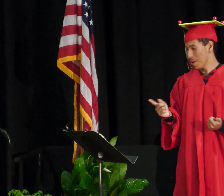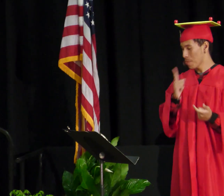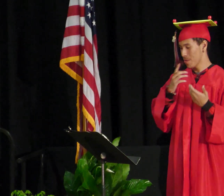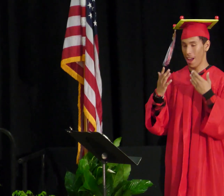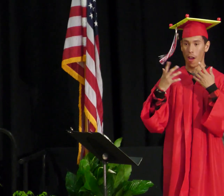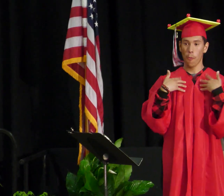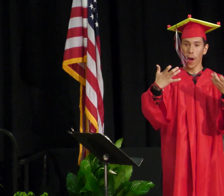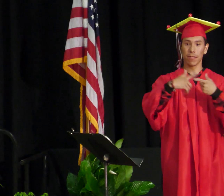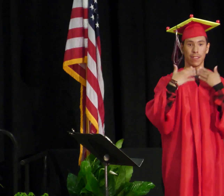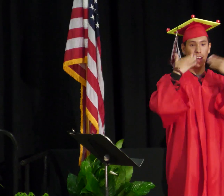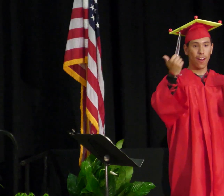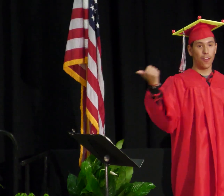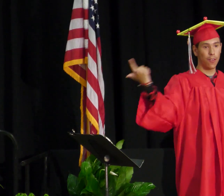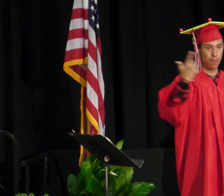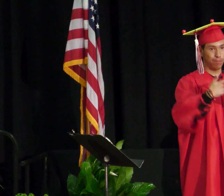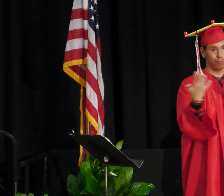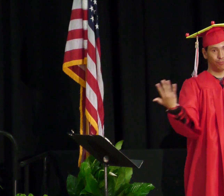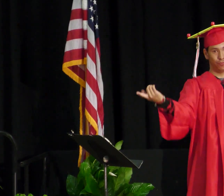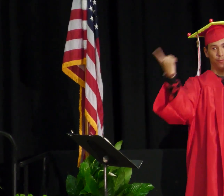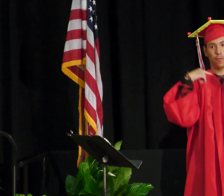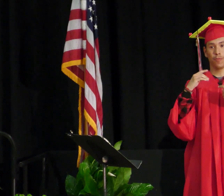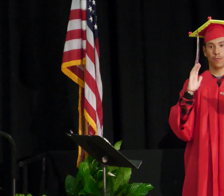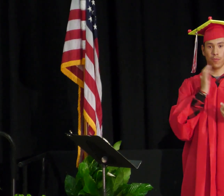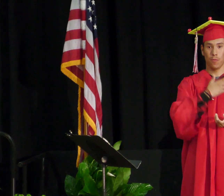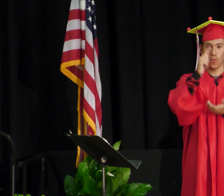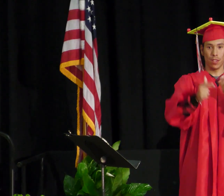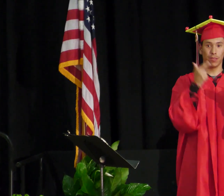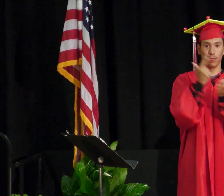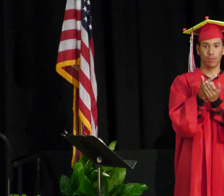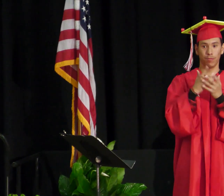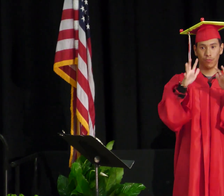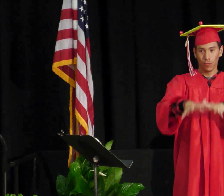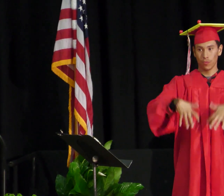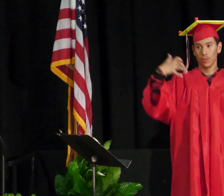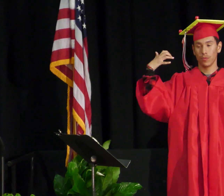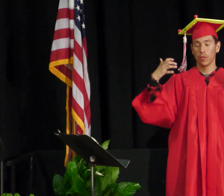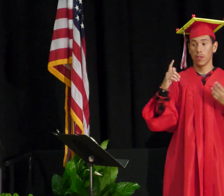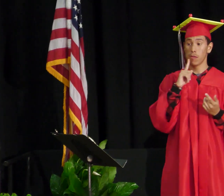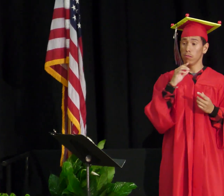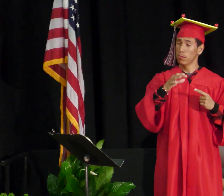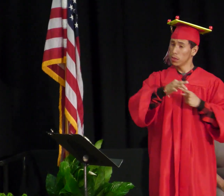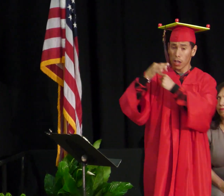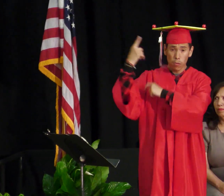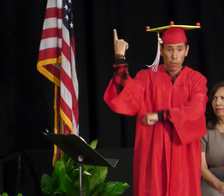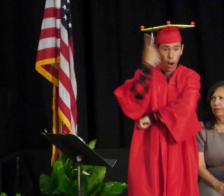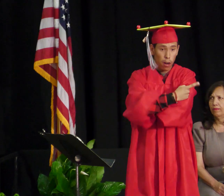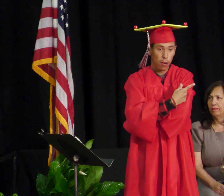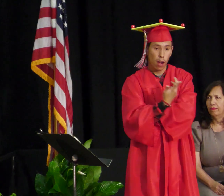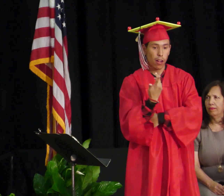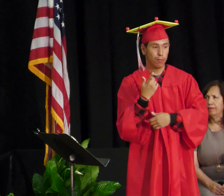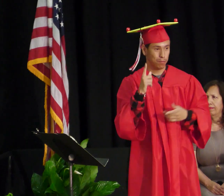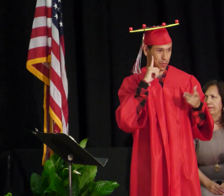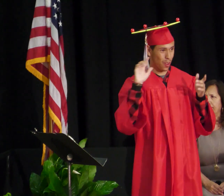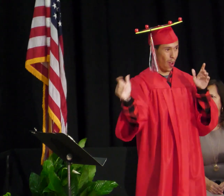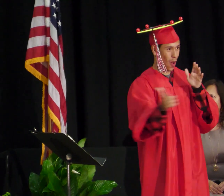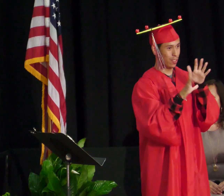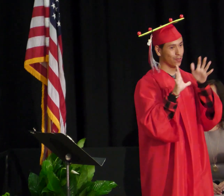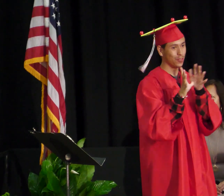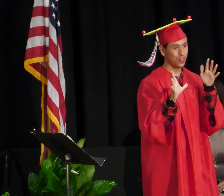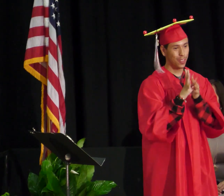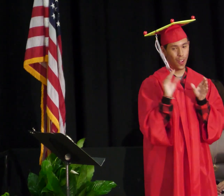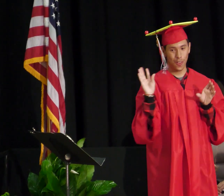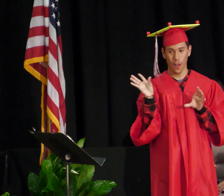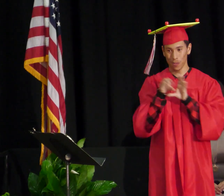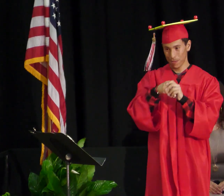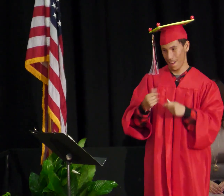Hello, everyone. I want to thank everyone for their time in coming to our graduation ceremony. It is really a